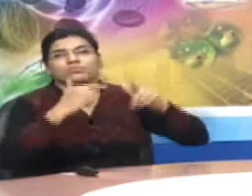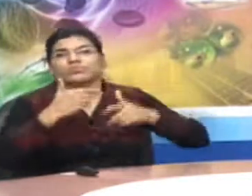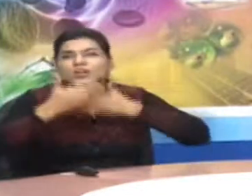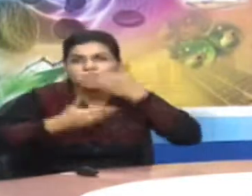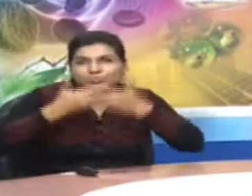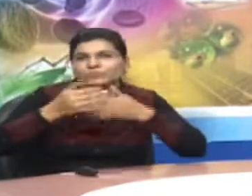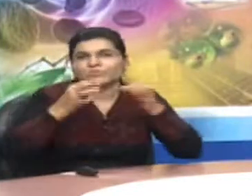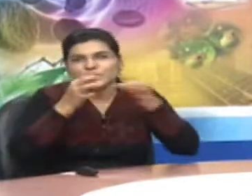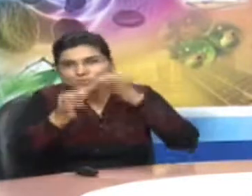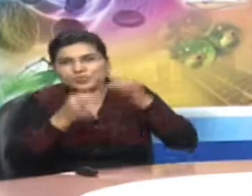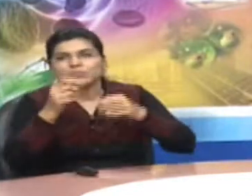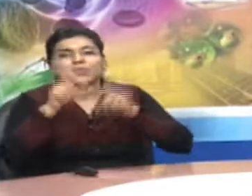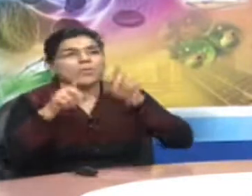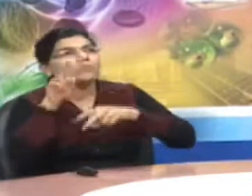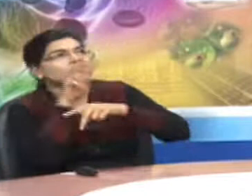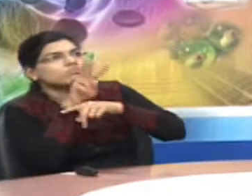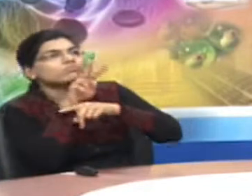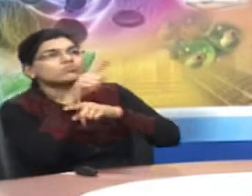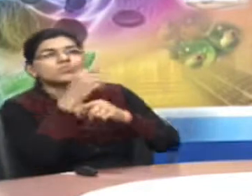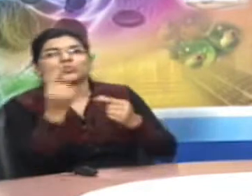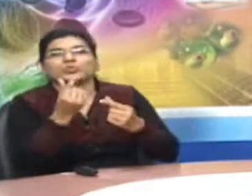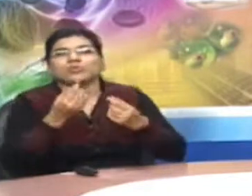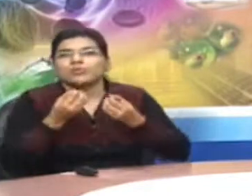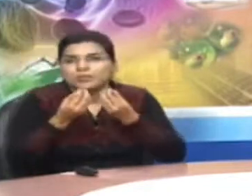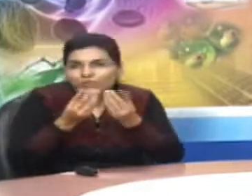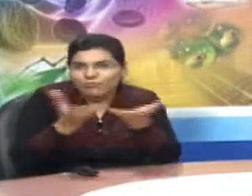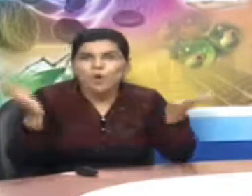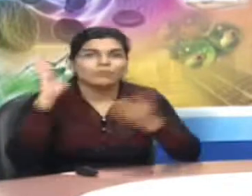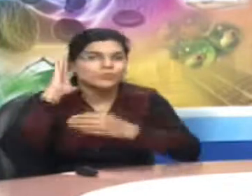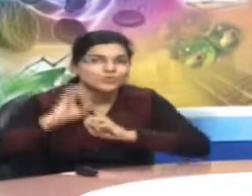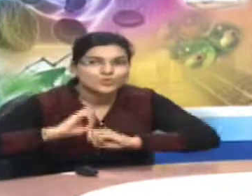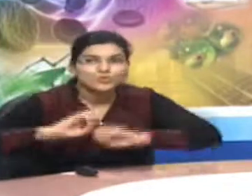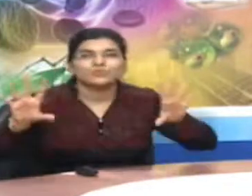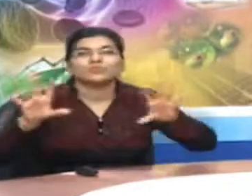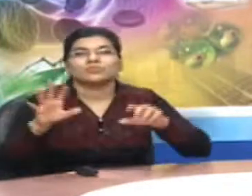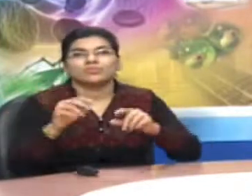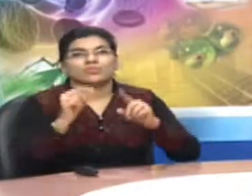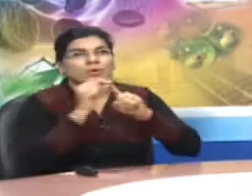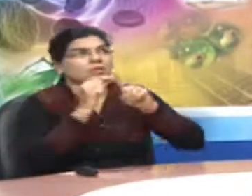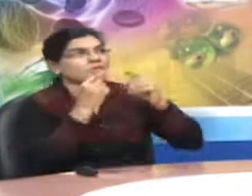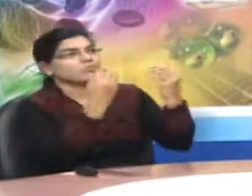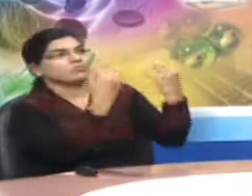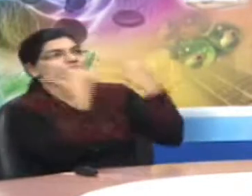anything. So utilize this information for your learning and spread it.